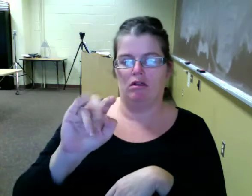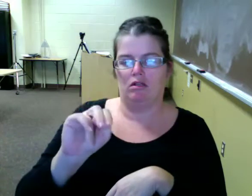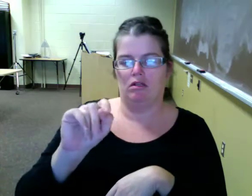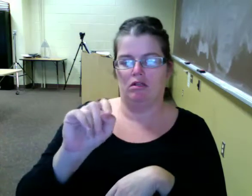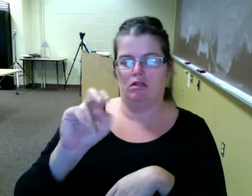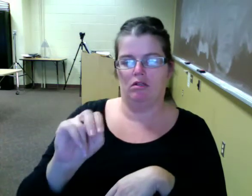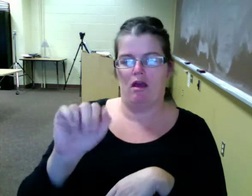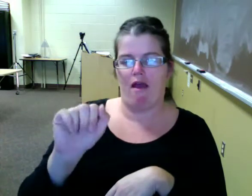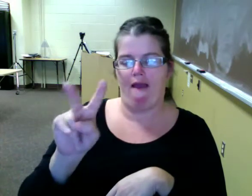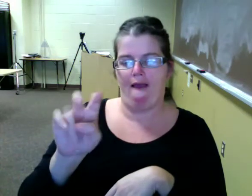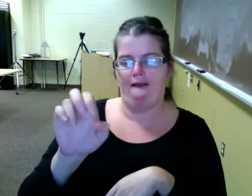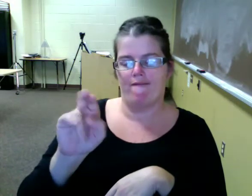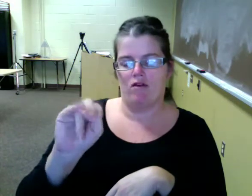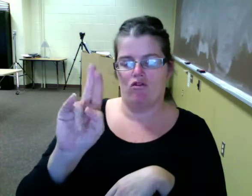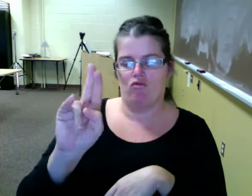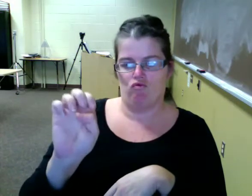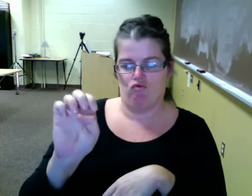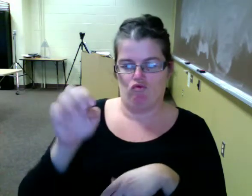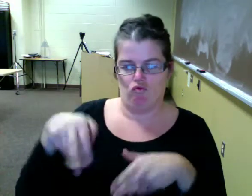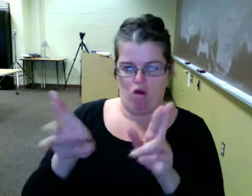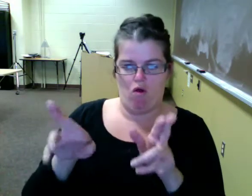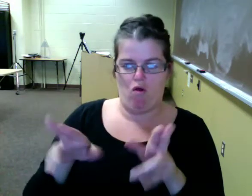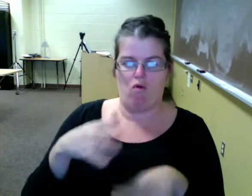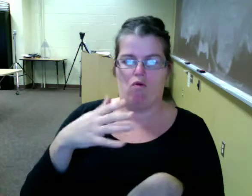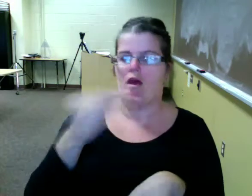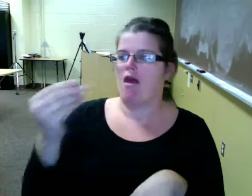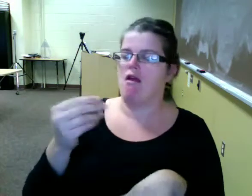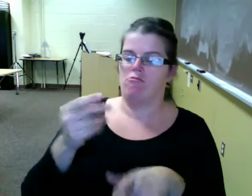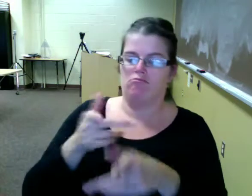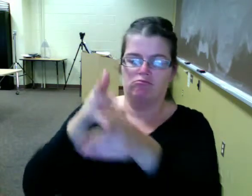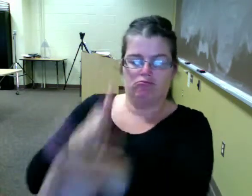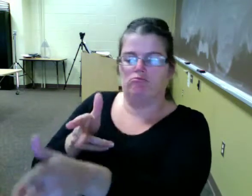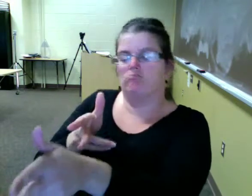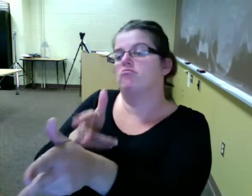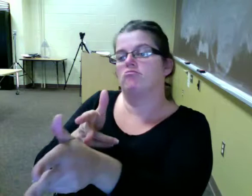And he was in the bike in front of me, and I was positive he was going to be dead.